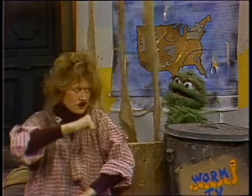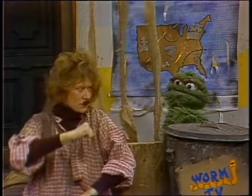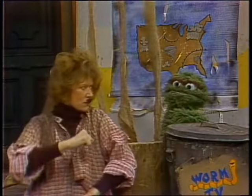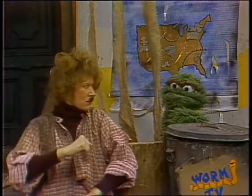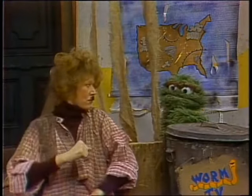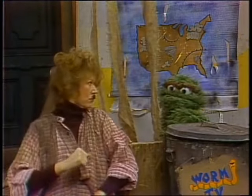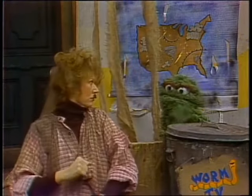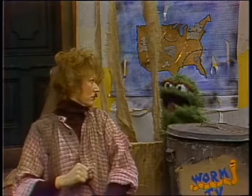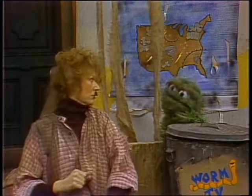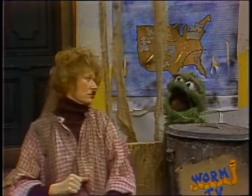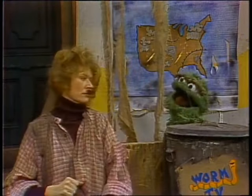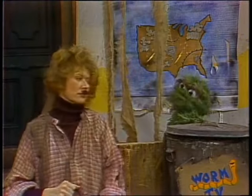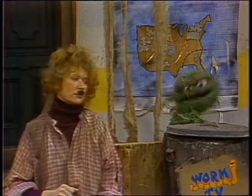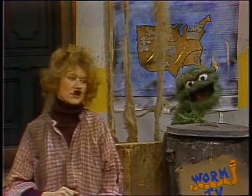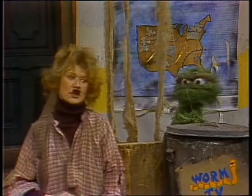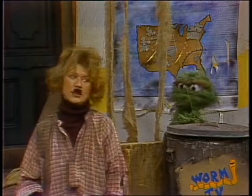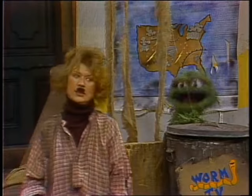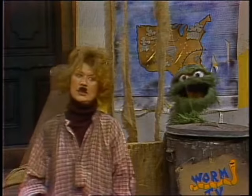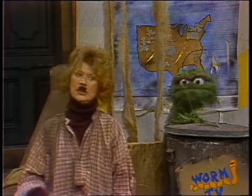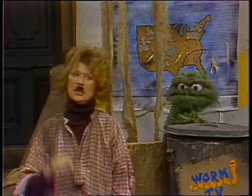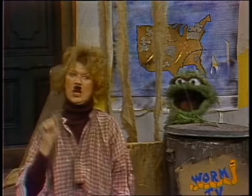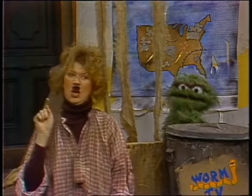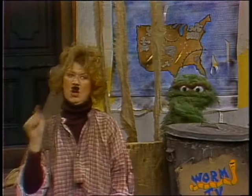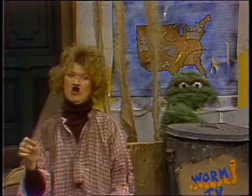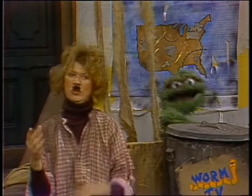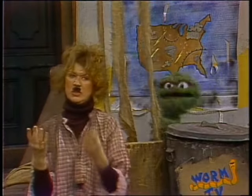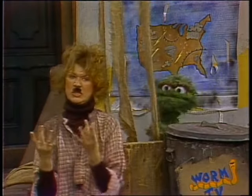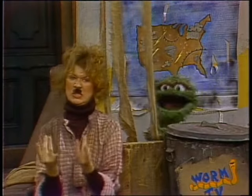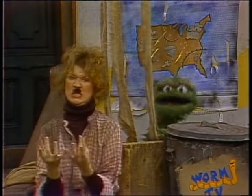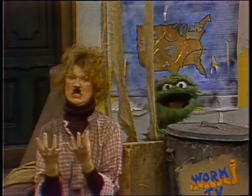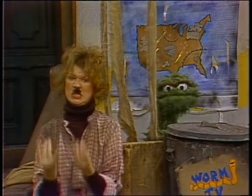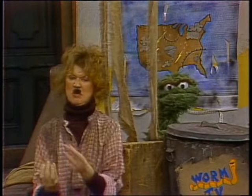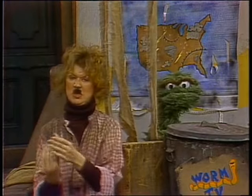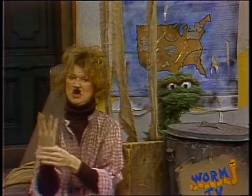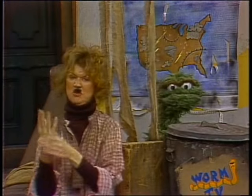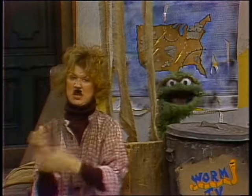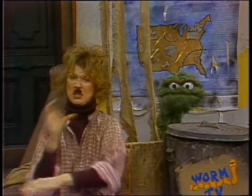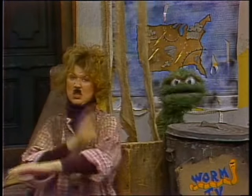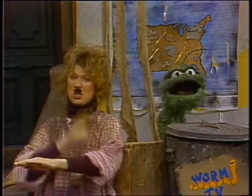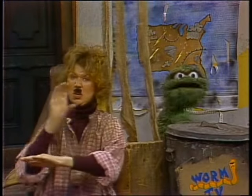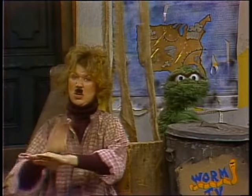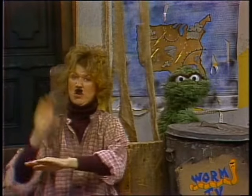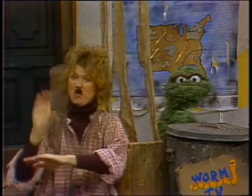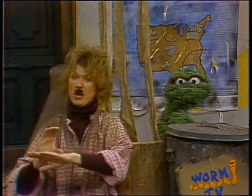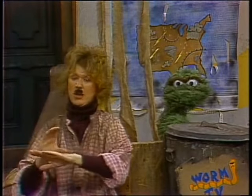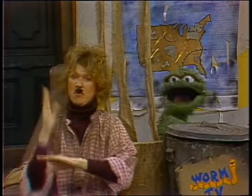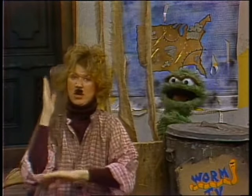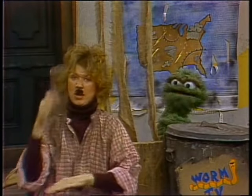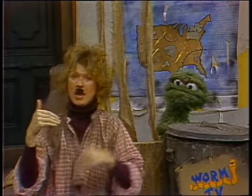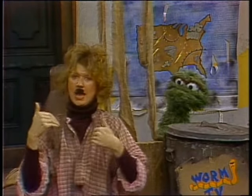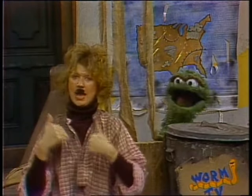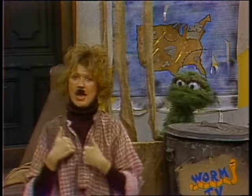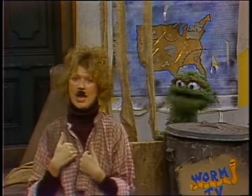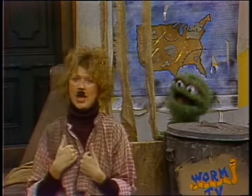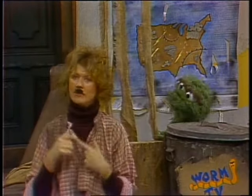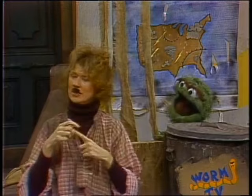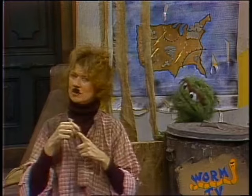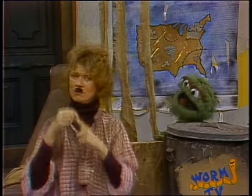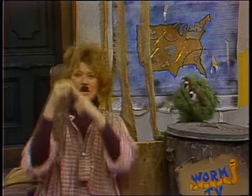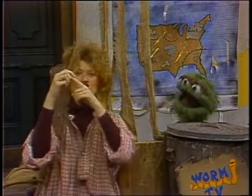Yes. And then over in Slimy Springs, Colorado, we're going to have very special weather. Can you guess what it